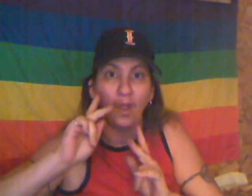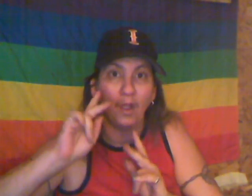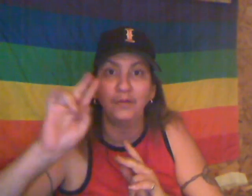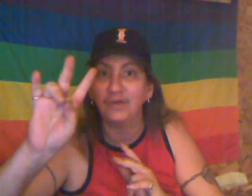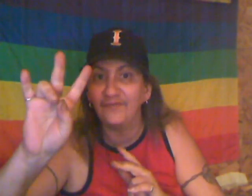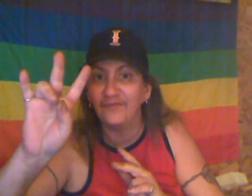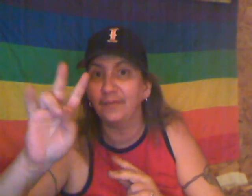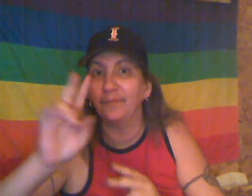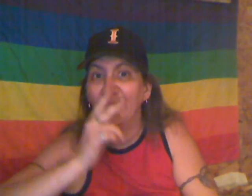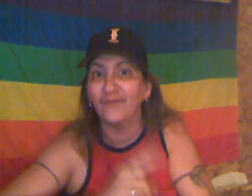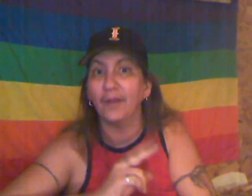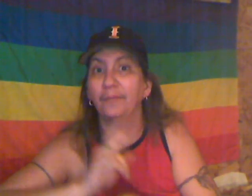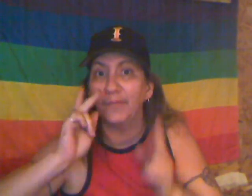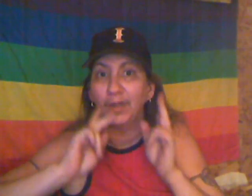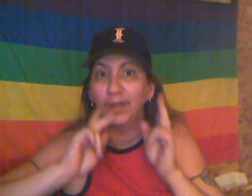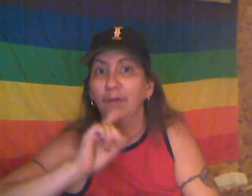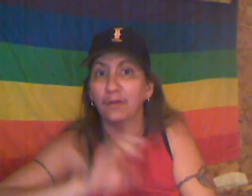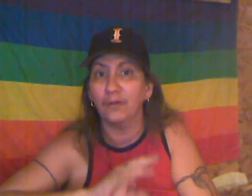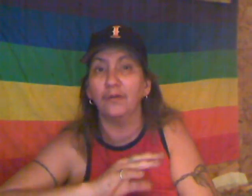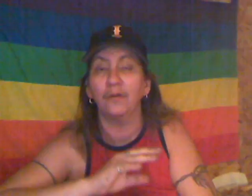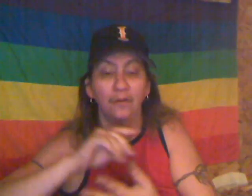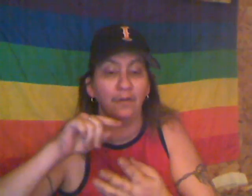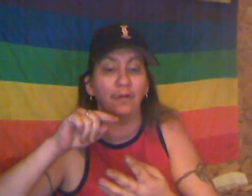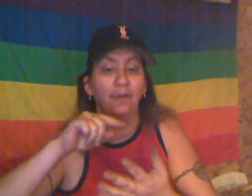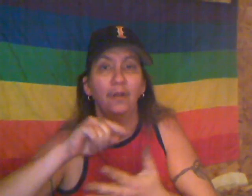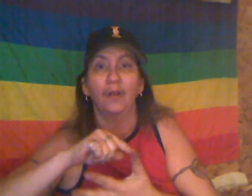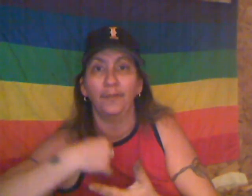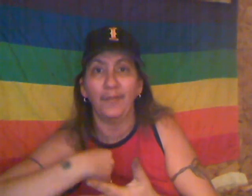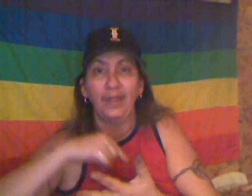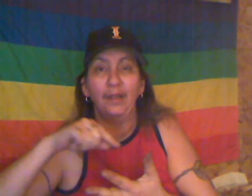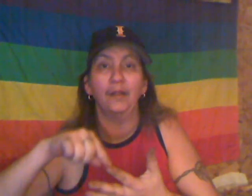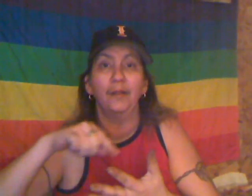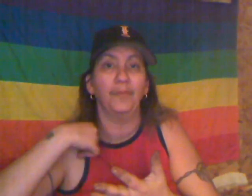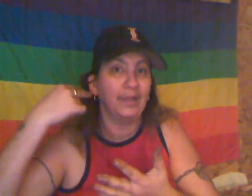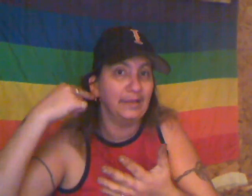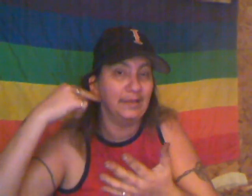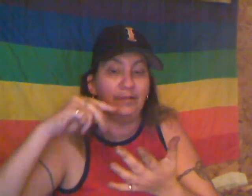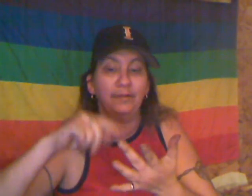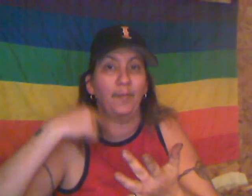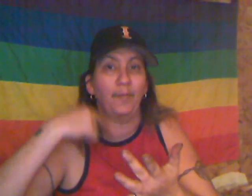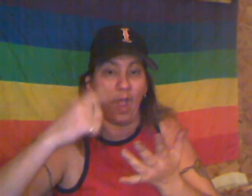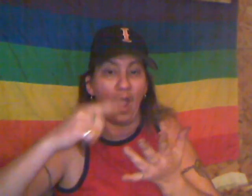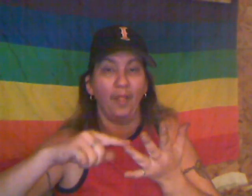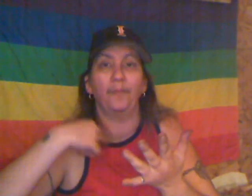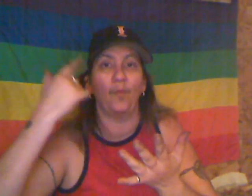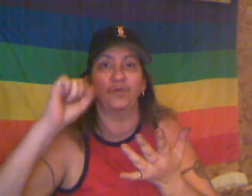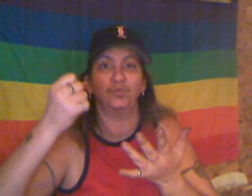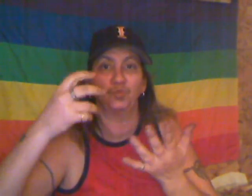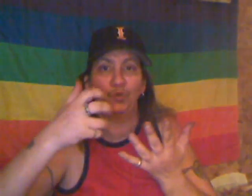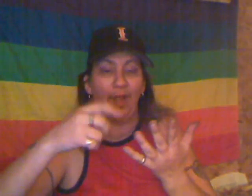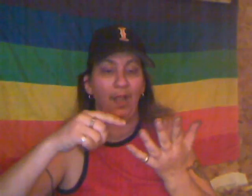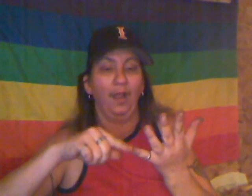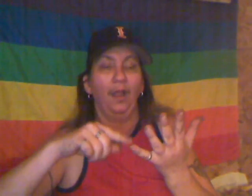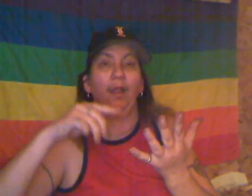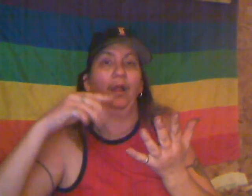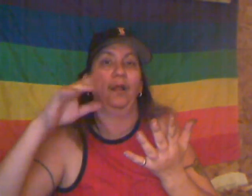best ways to look at the ocean. It's really only from space that you can see the whole ocean all at once. So we have lots of really important satellites